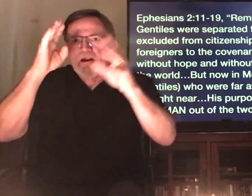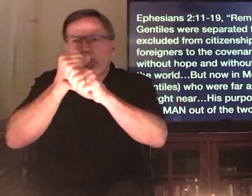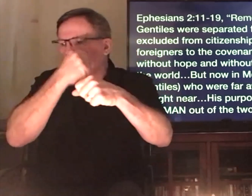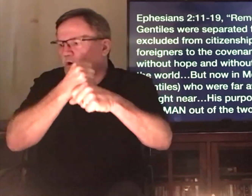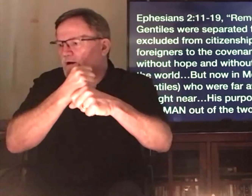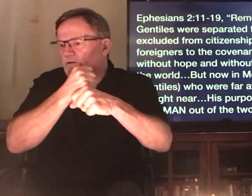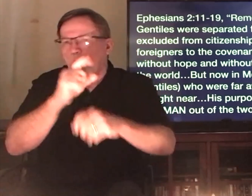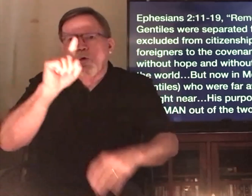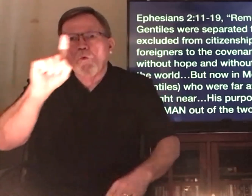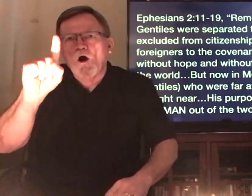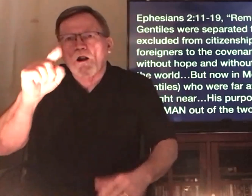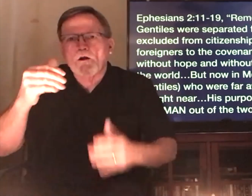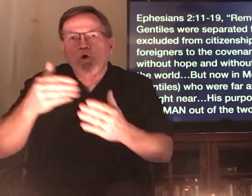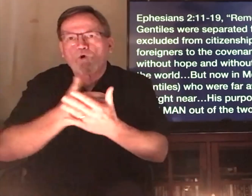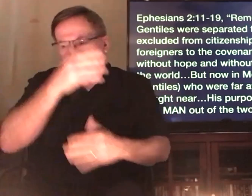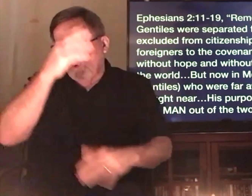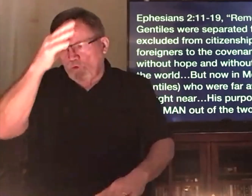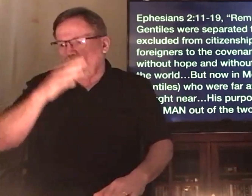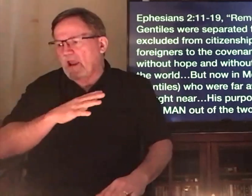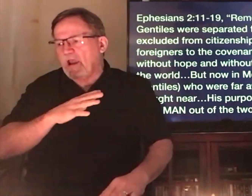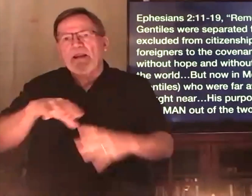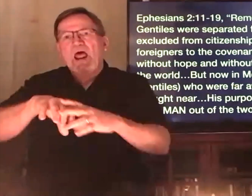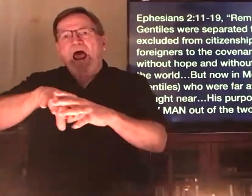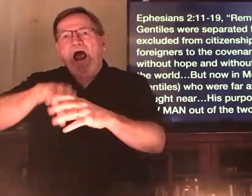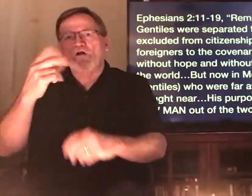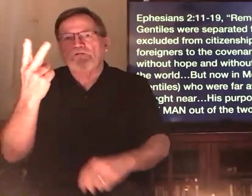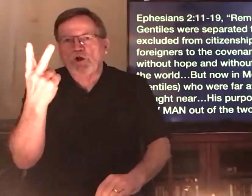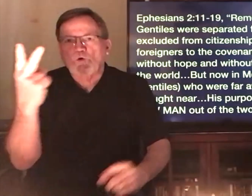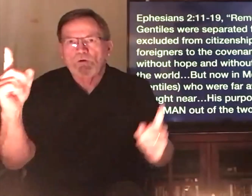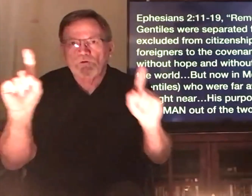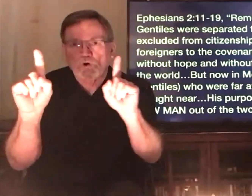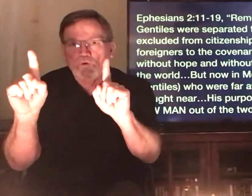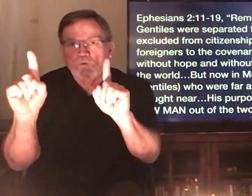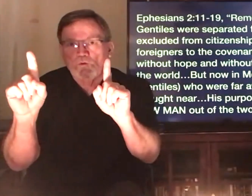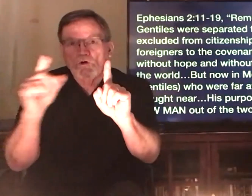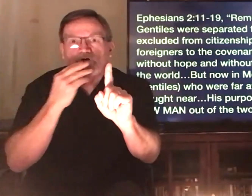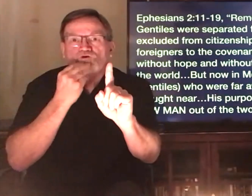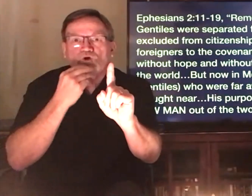I'm not Jew, but I'm a Gentile, but I'm